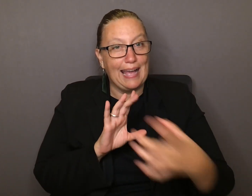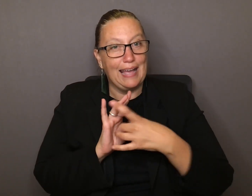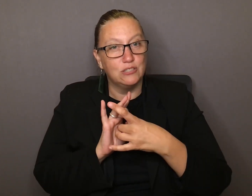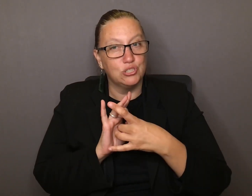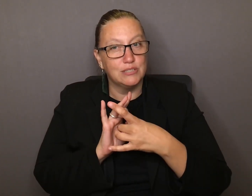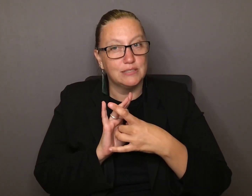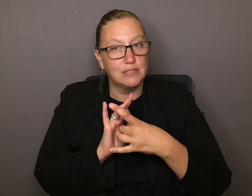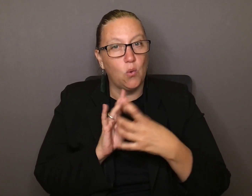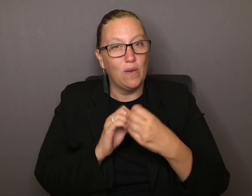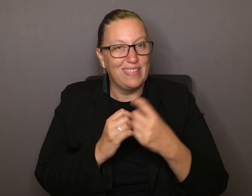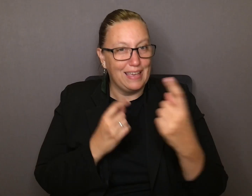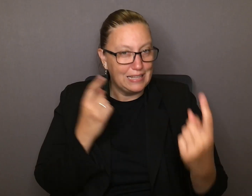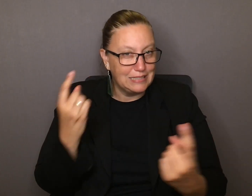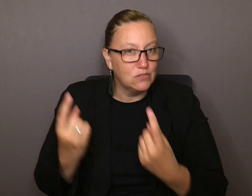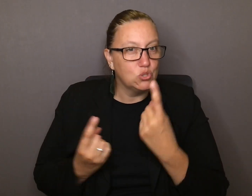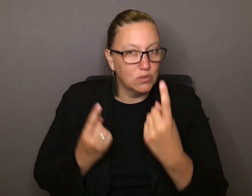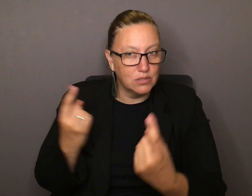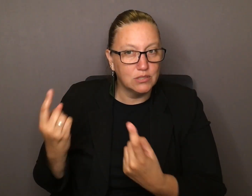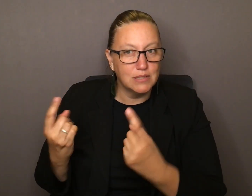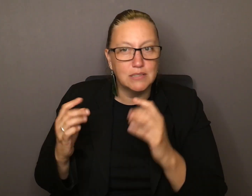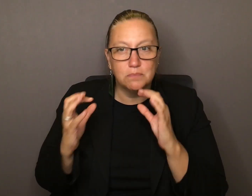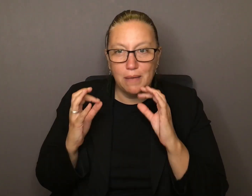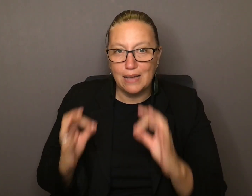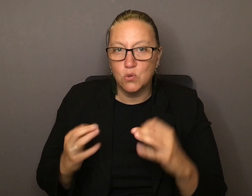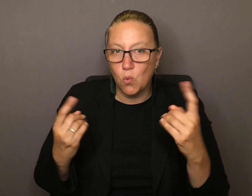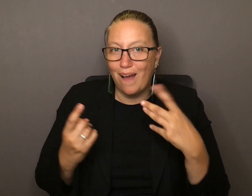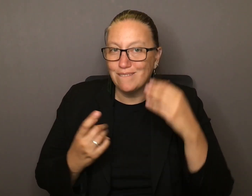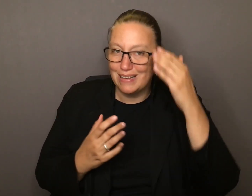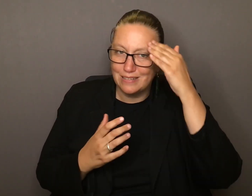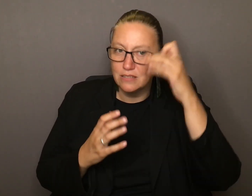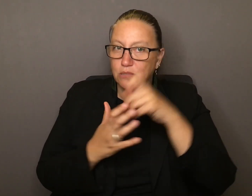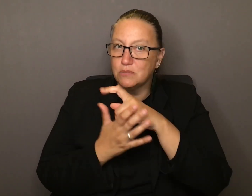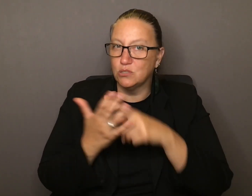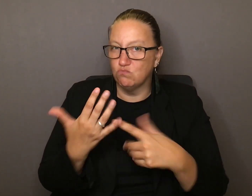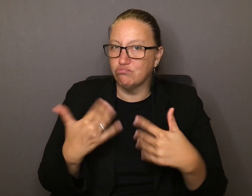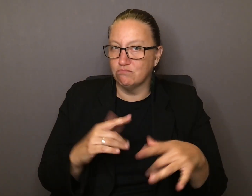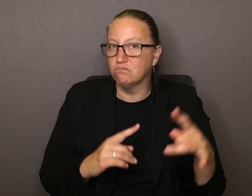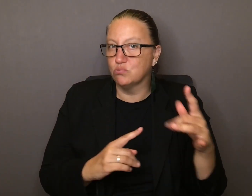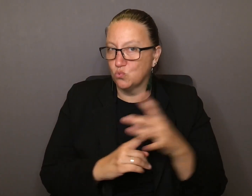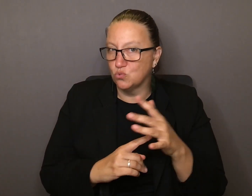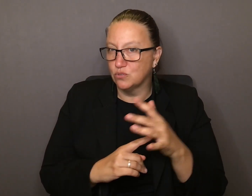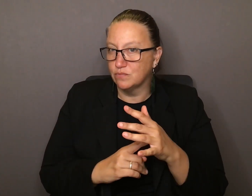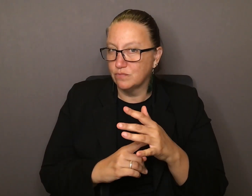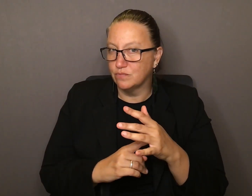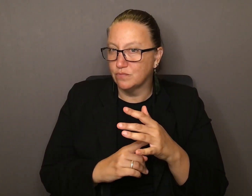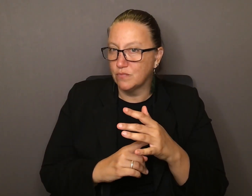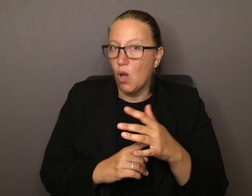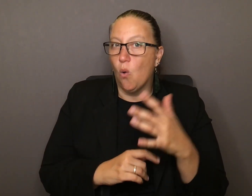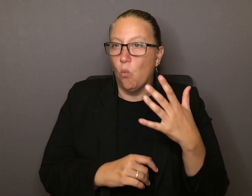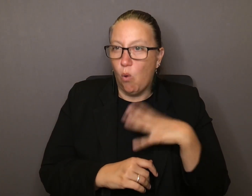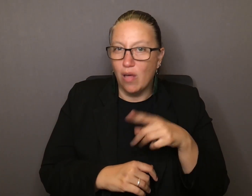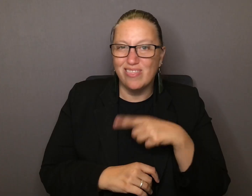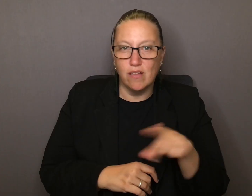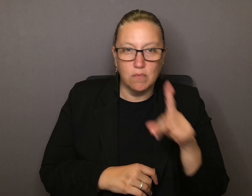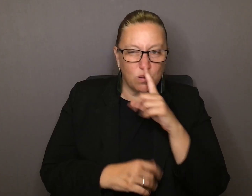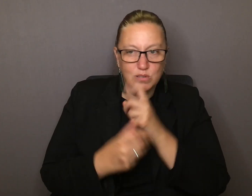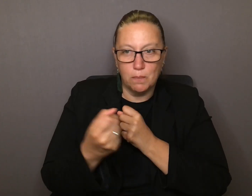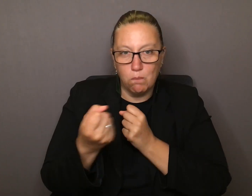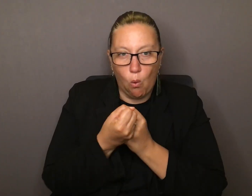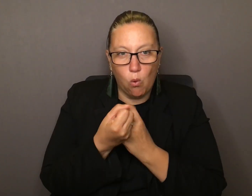with individuals, particularly those with intellectual disability, that support participation and that make research inclusive